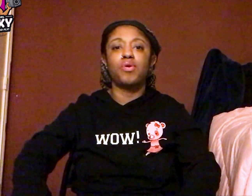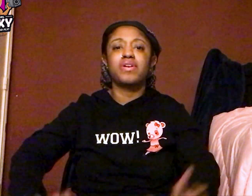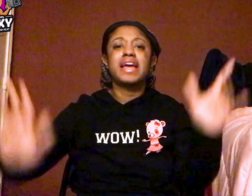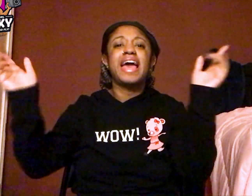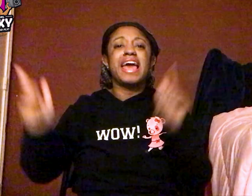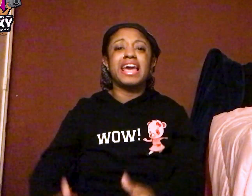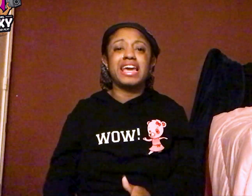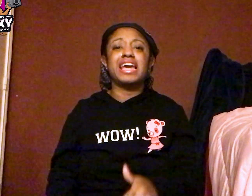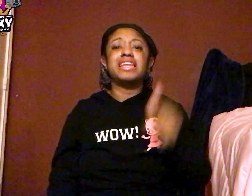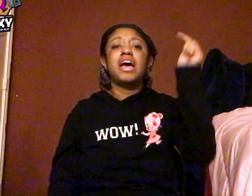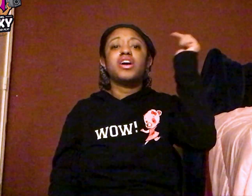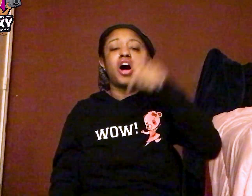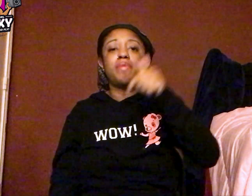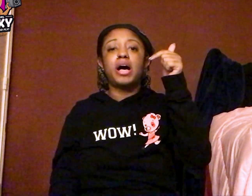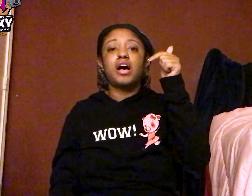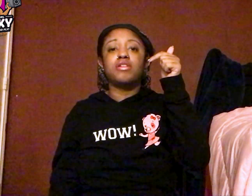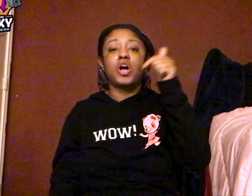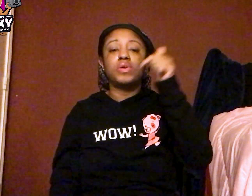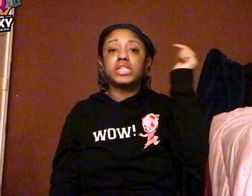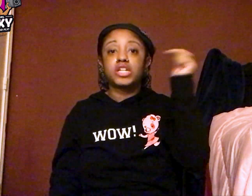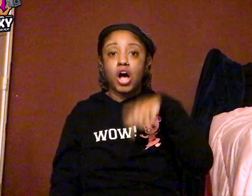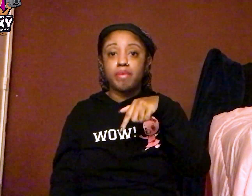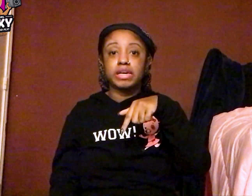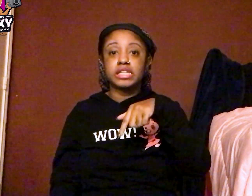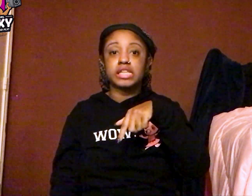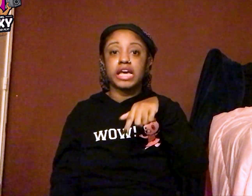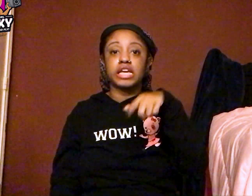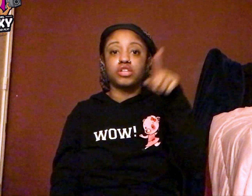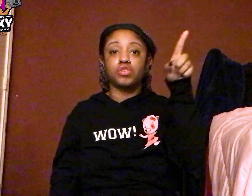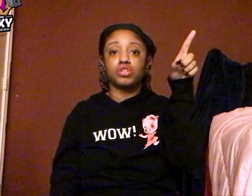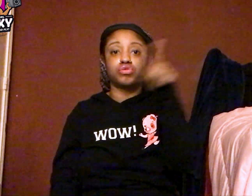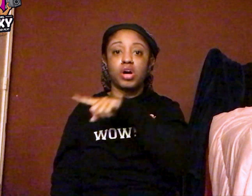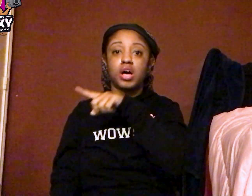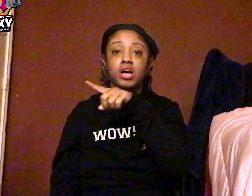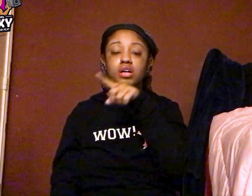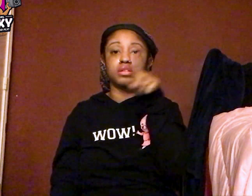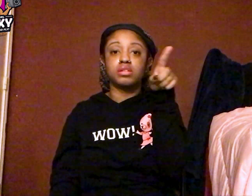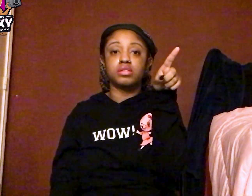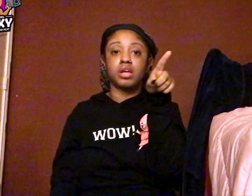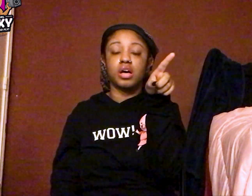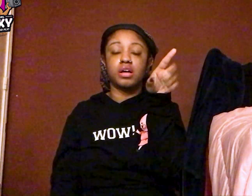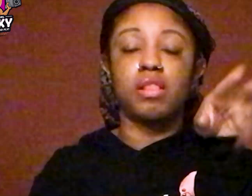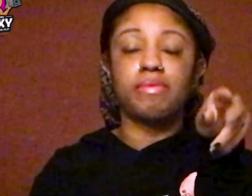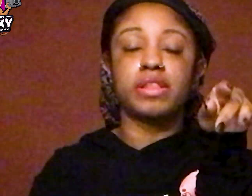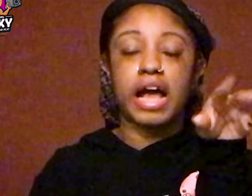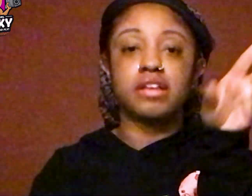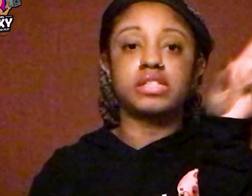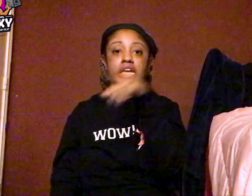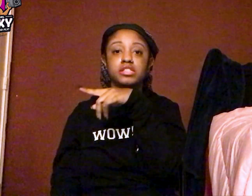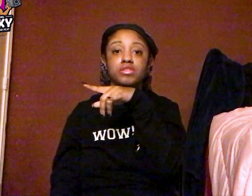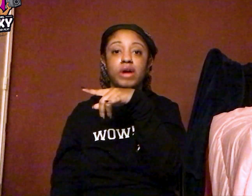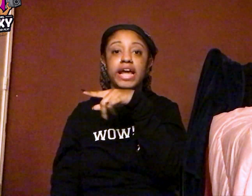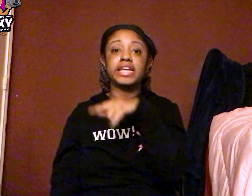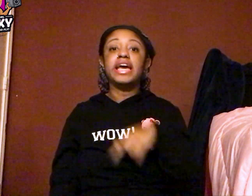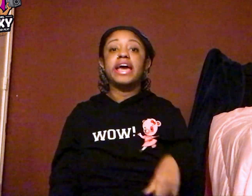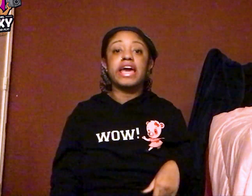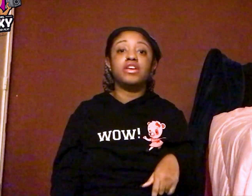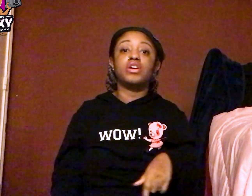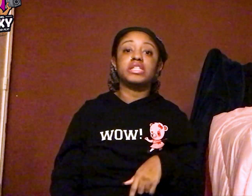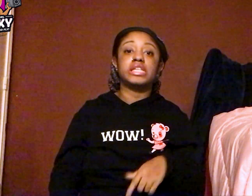more. And go into the comments and you're going to scan to the right and you're going to see